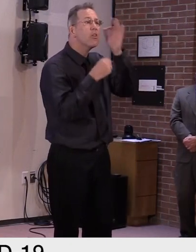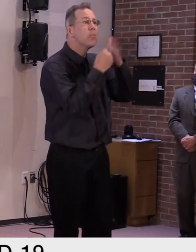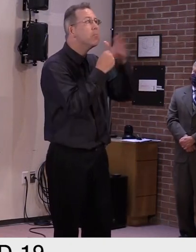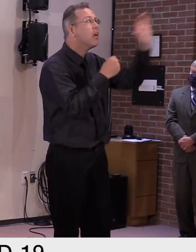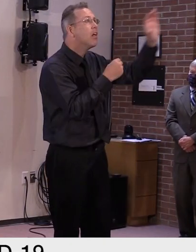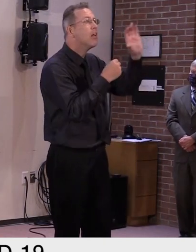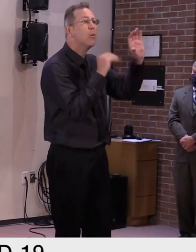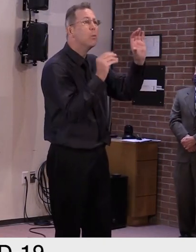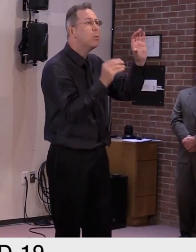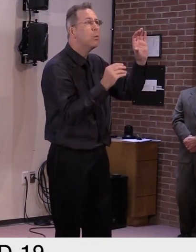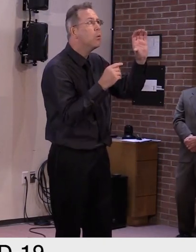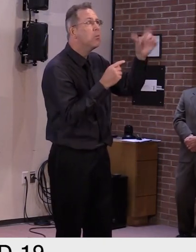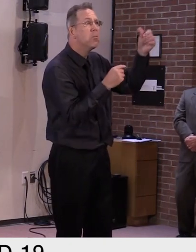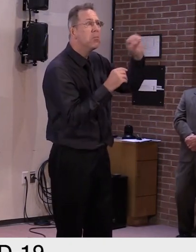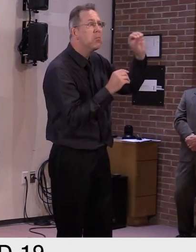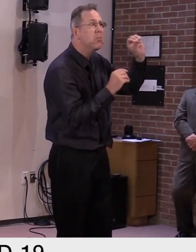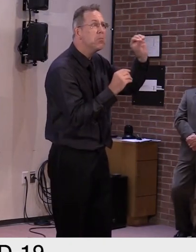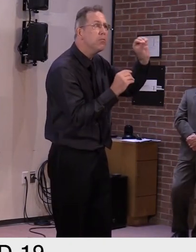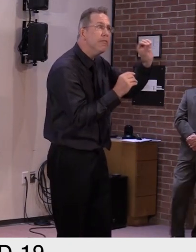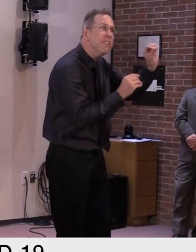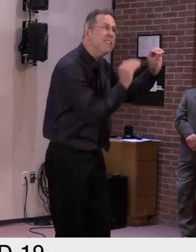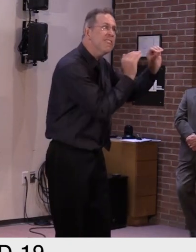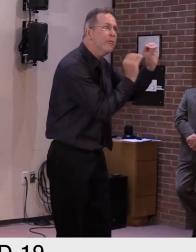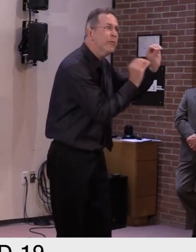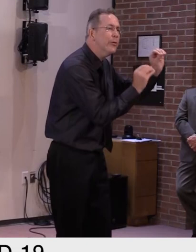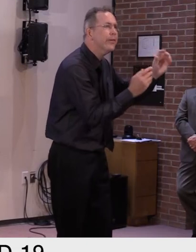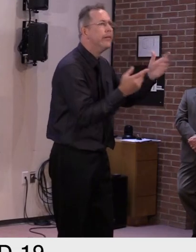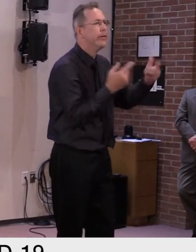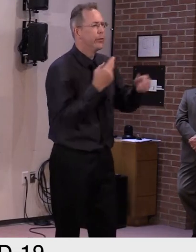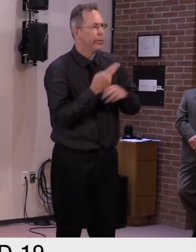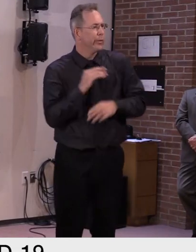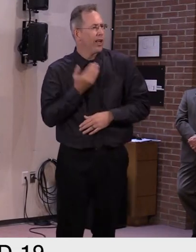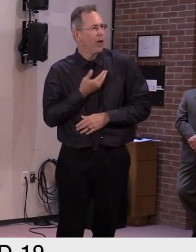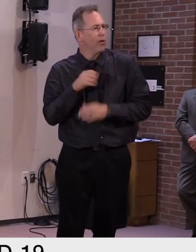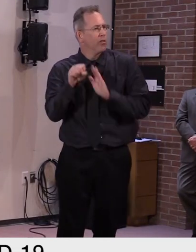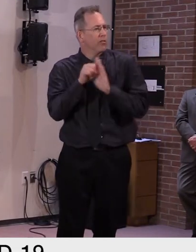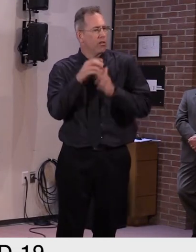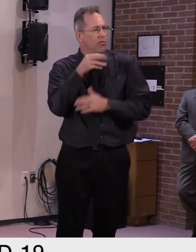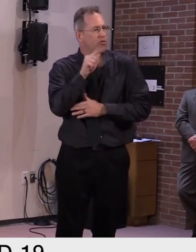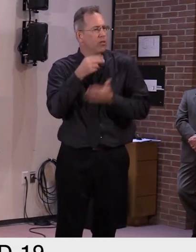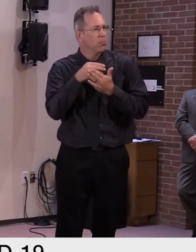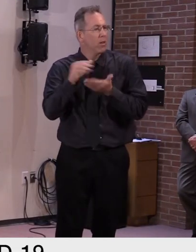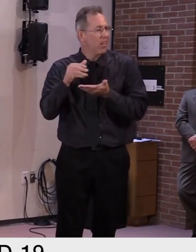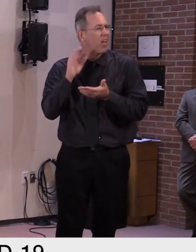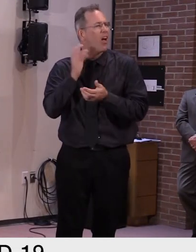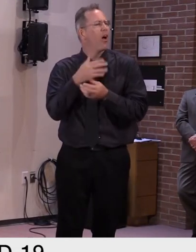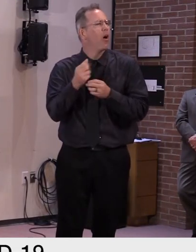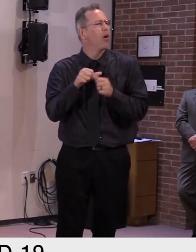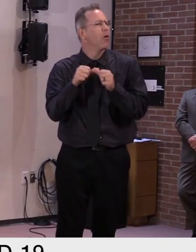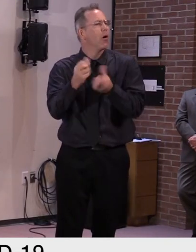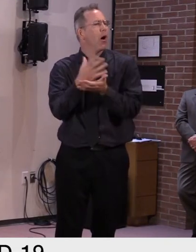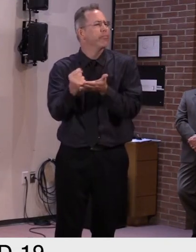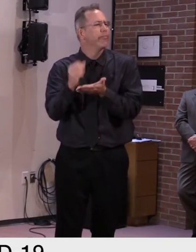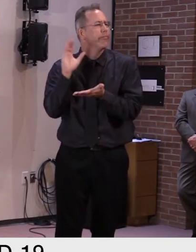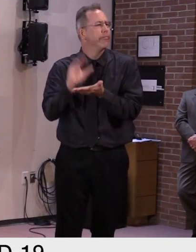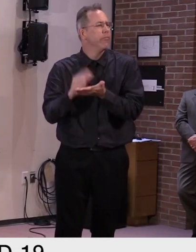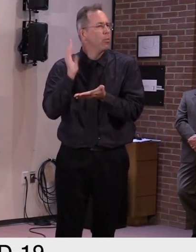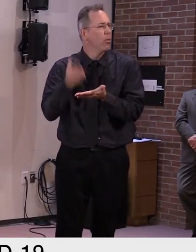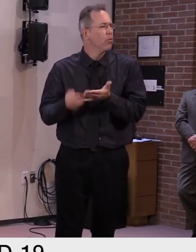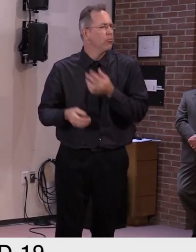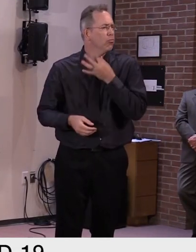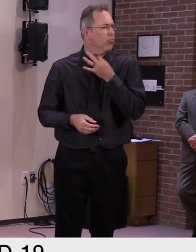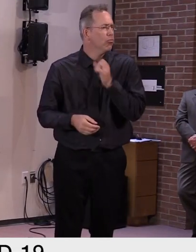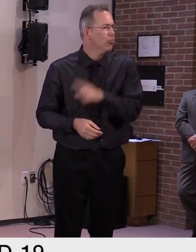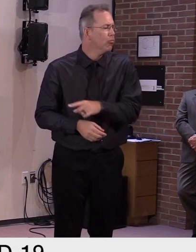through this a little bit earlier in the press conference, you know, going from about a half a billion dollars down to